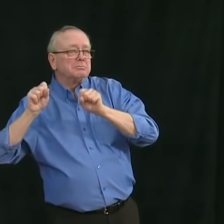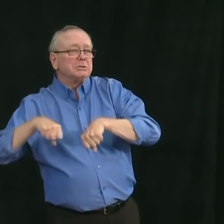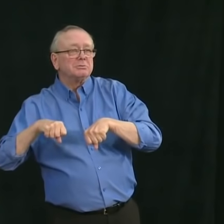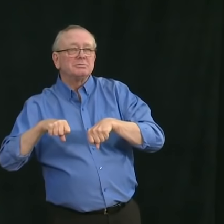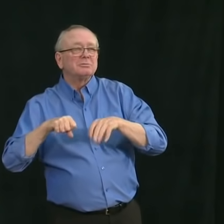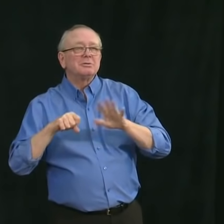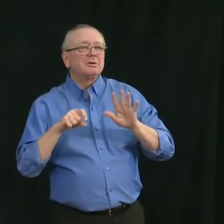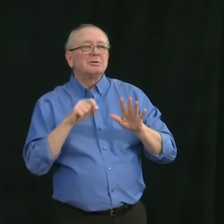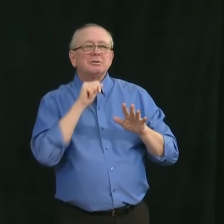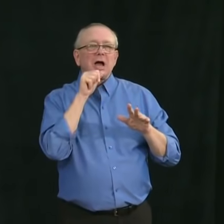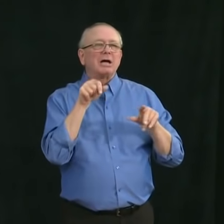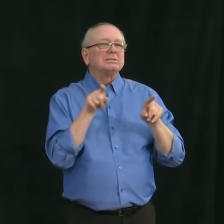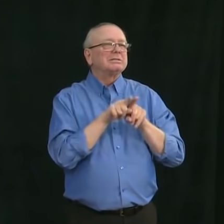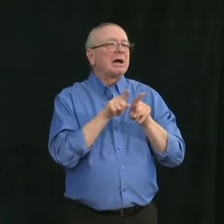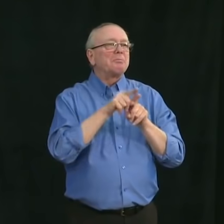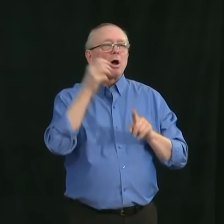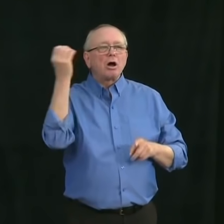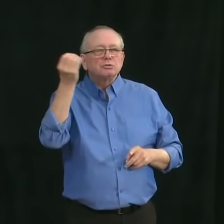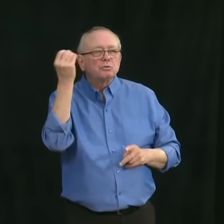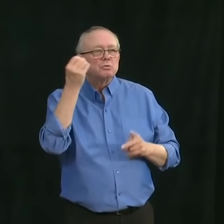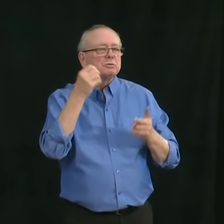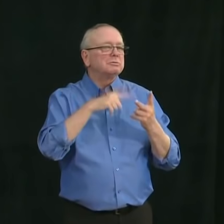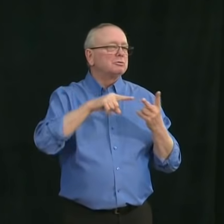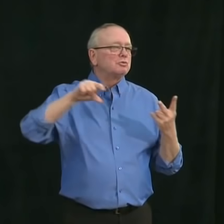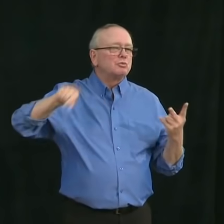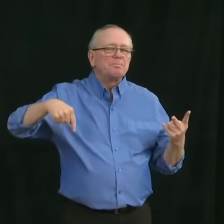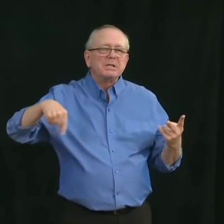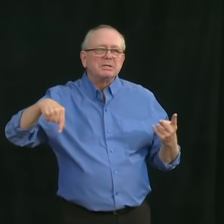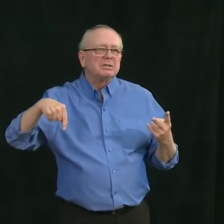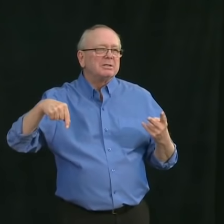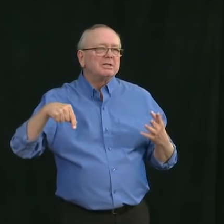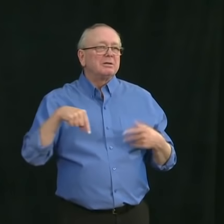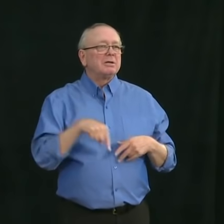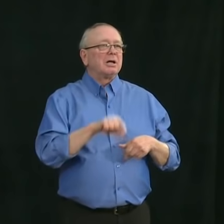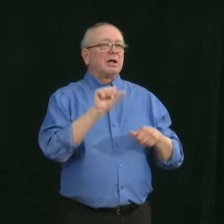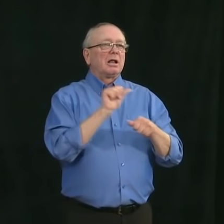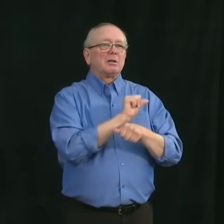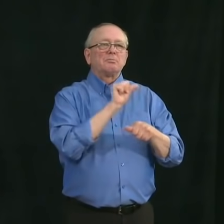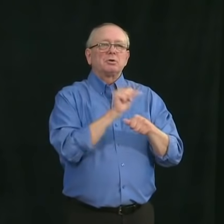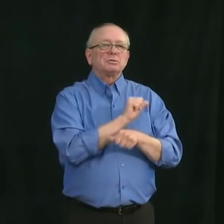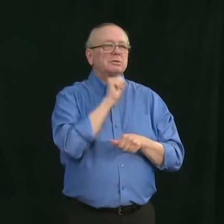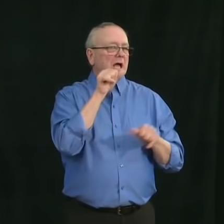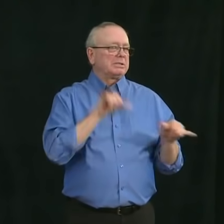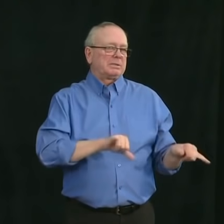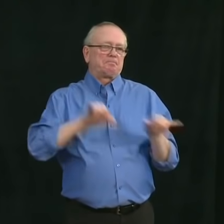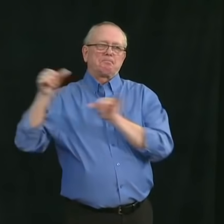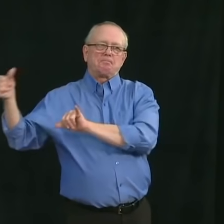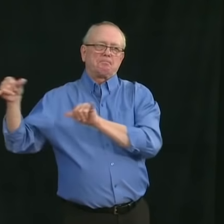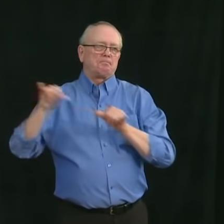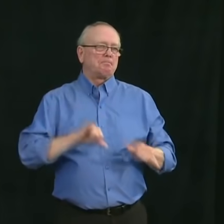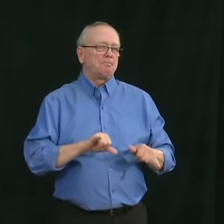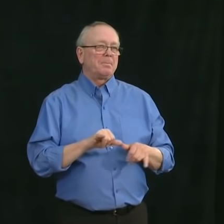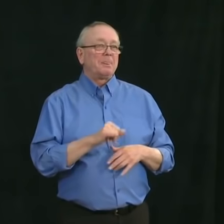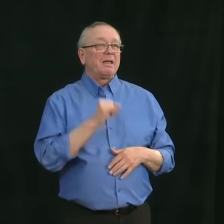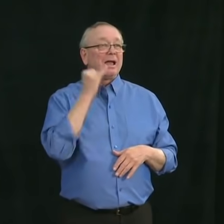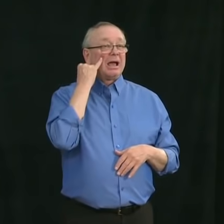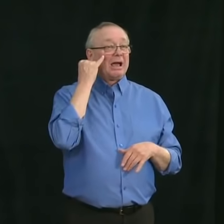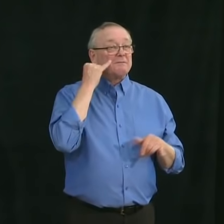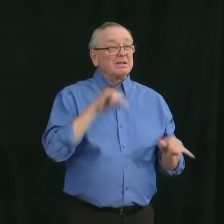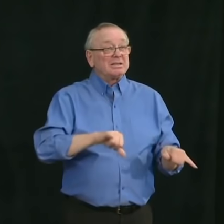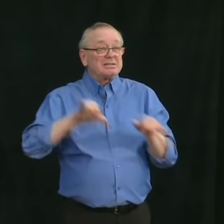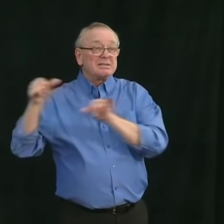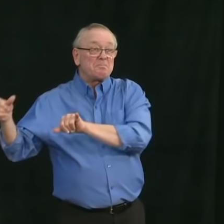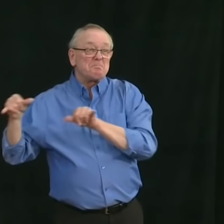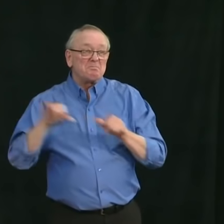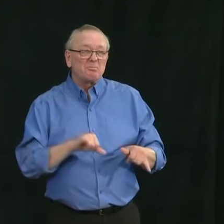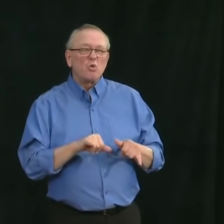have been at our probable curve. So I think Albertans can take pride in the way that we have collectively managed to keep